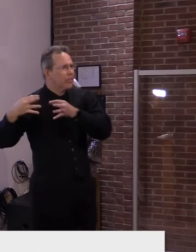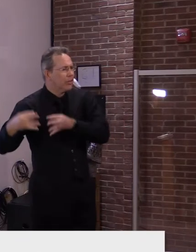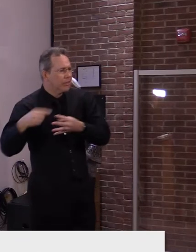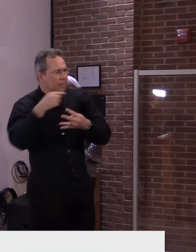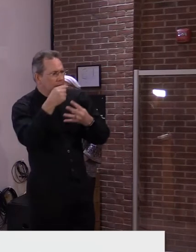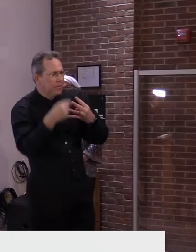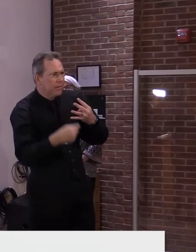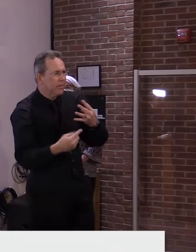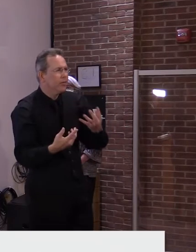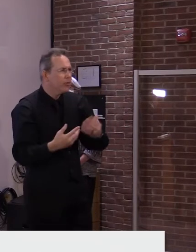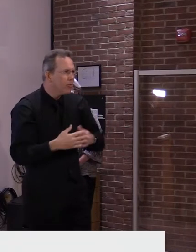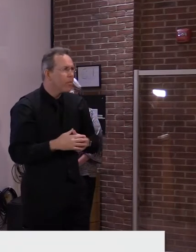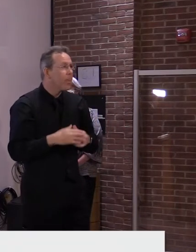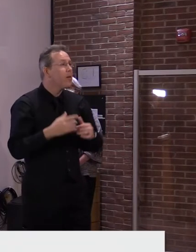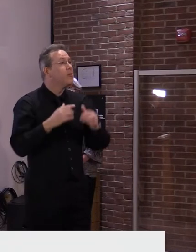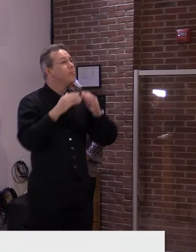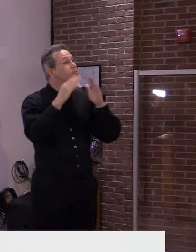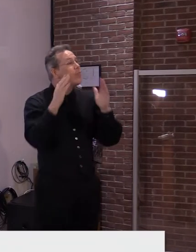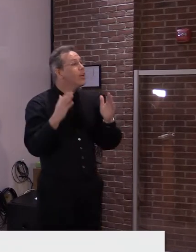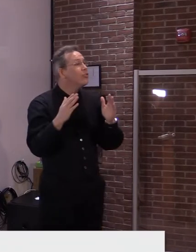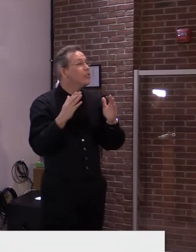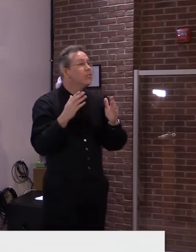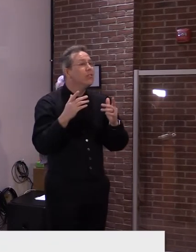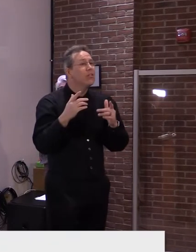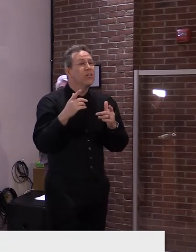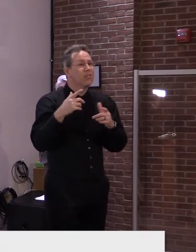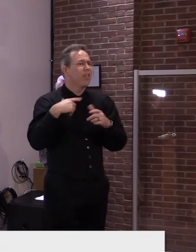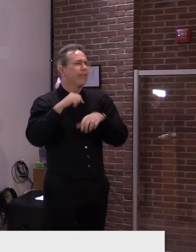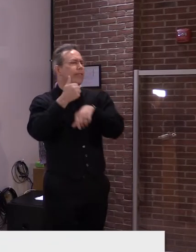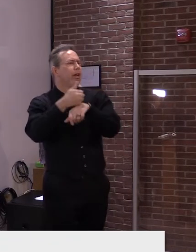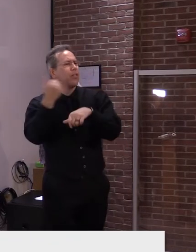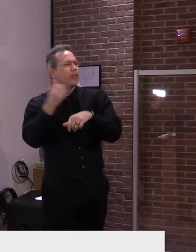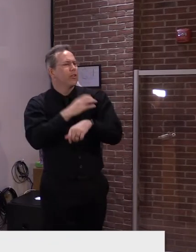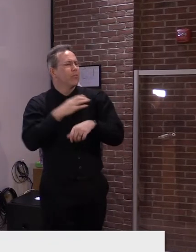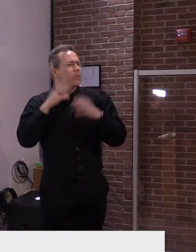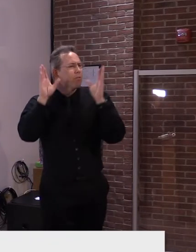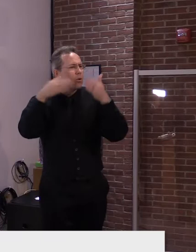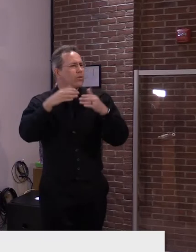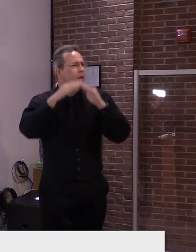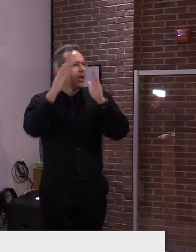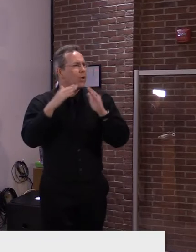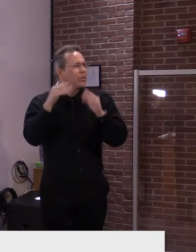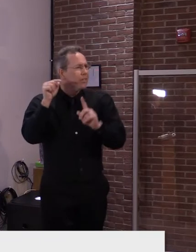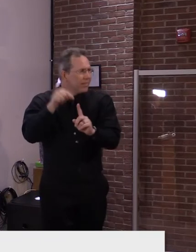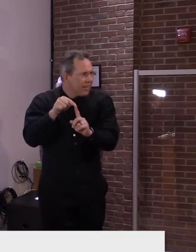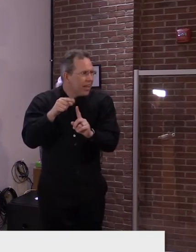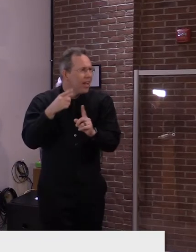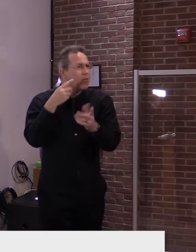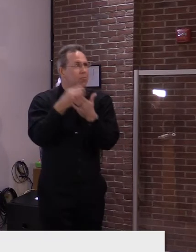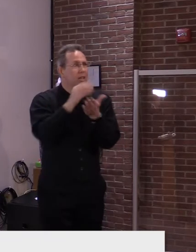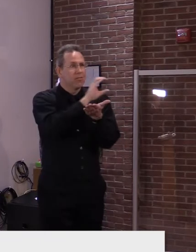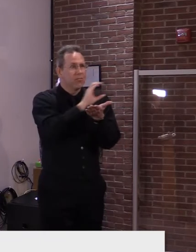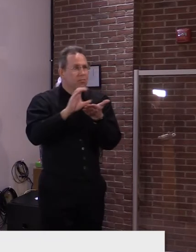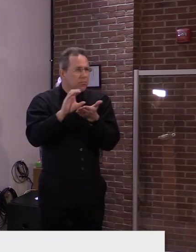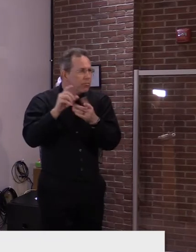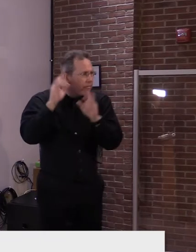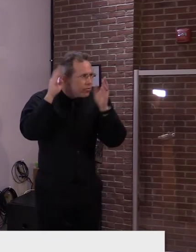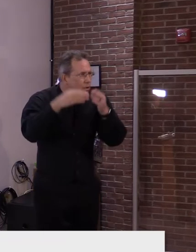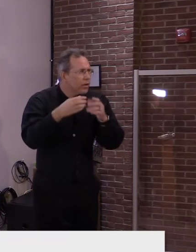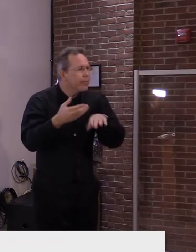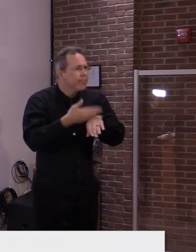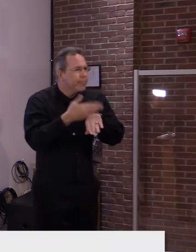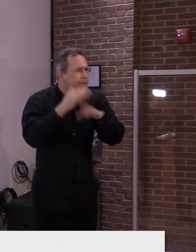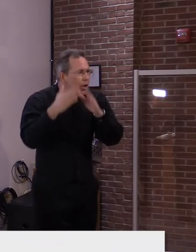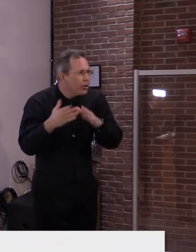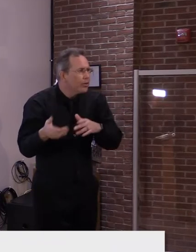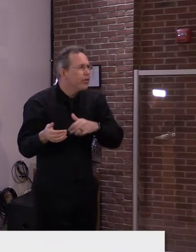money in the budget, and then once they get the budget done, to spend the other half in another spending bill. So, you